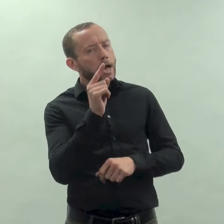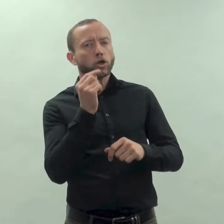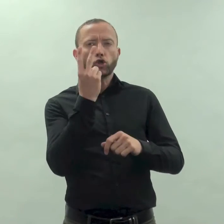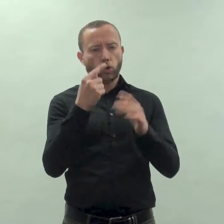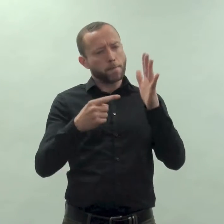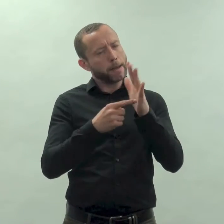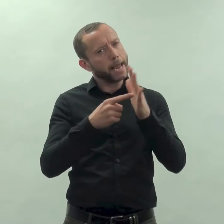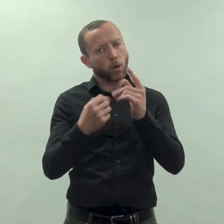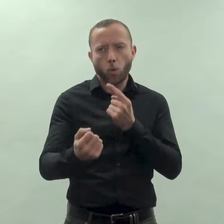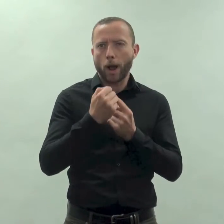particular stood out.